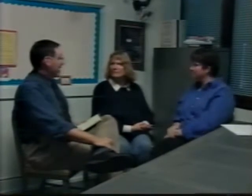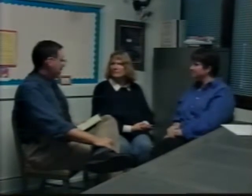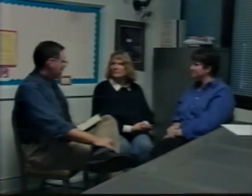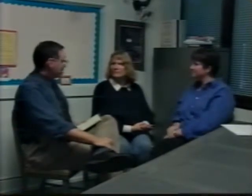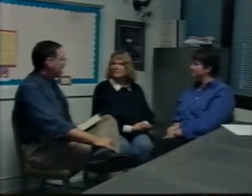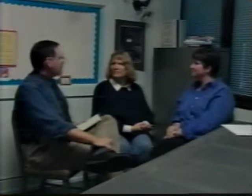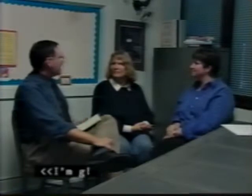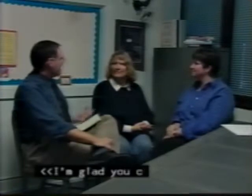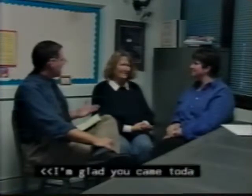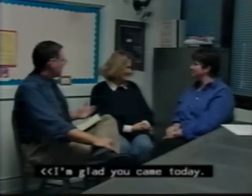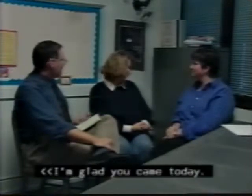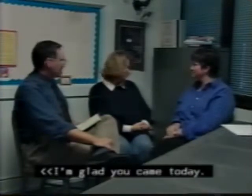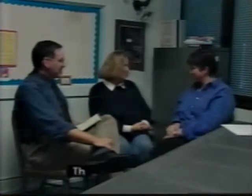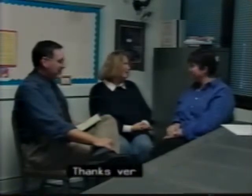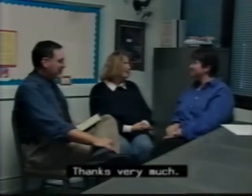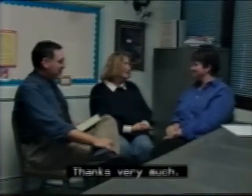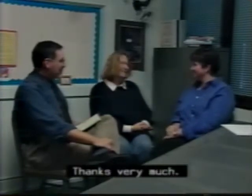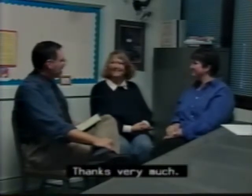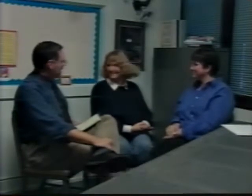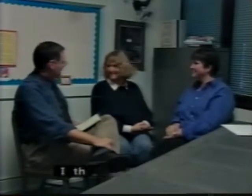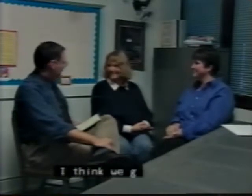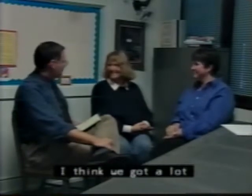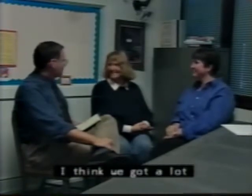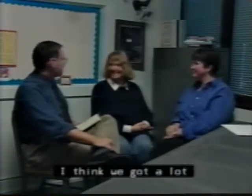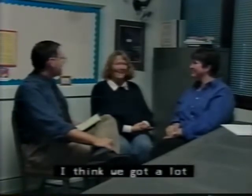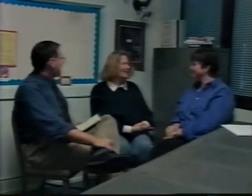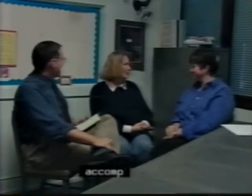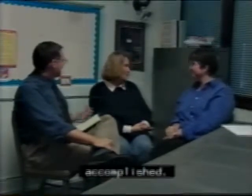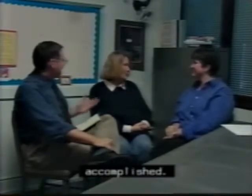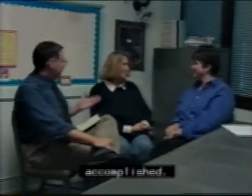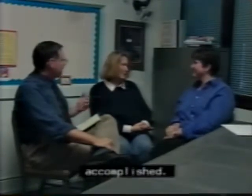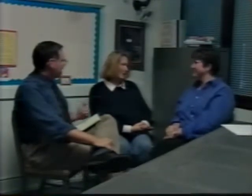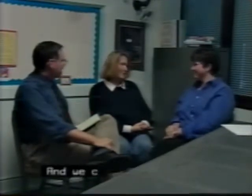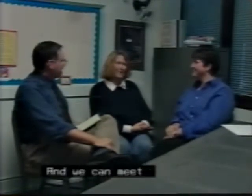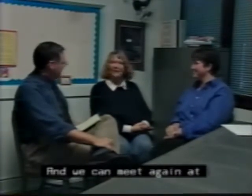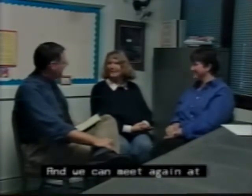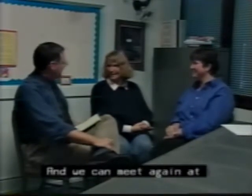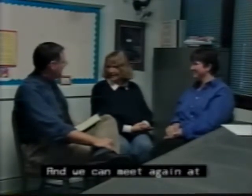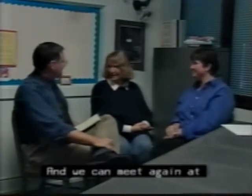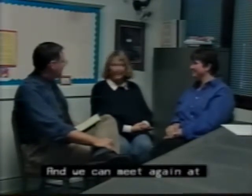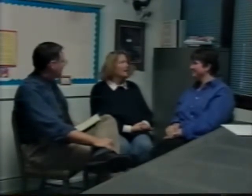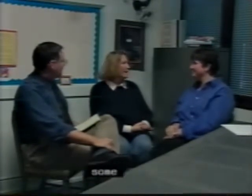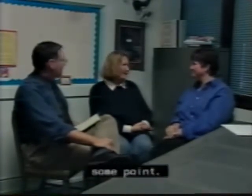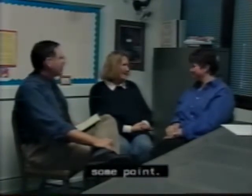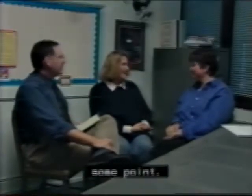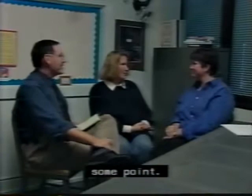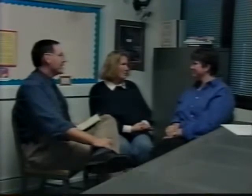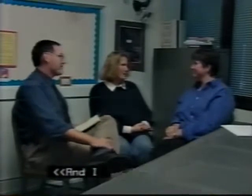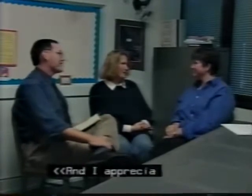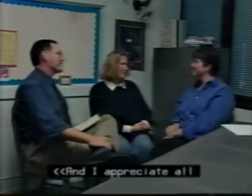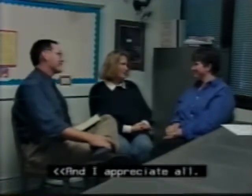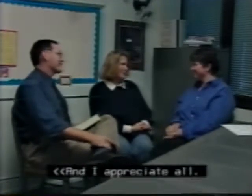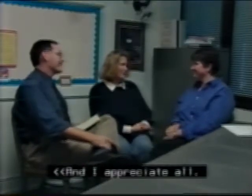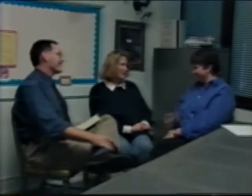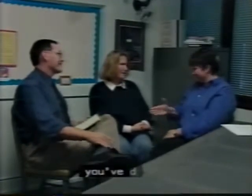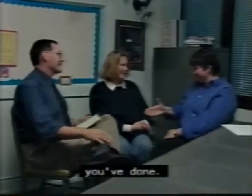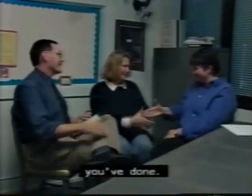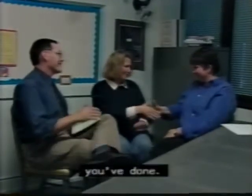I'm glad you came today. Thanks very much. I think we got a lot accomplished. And we can meet again at some point. And I appreciate all you've done. Thank you.